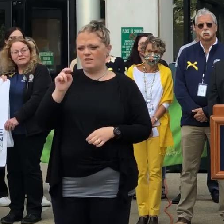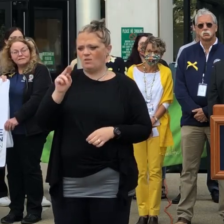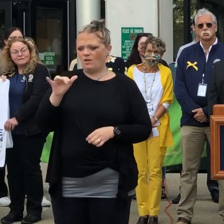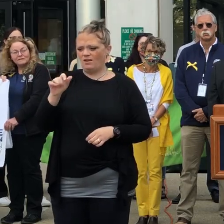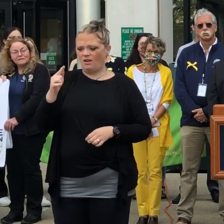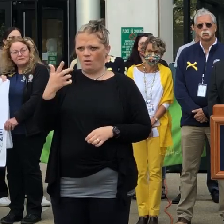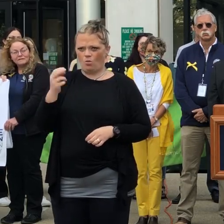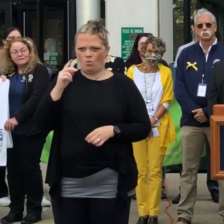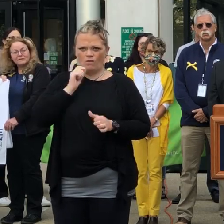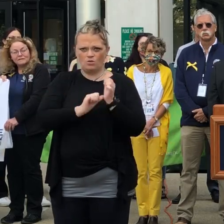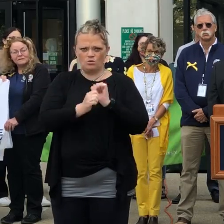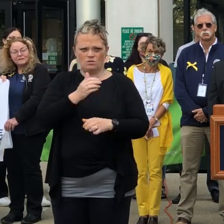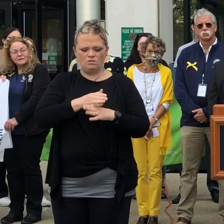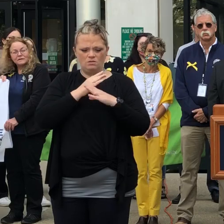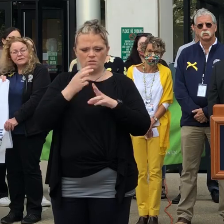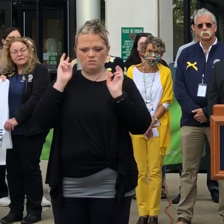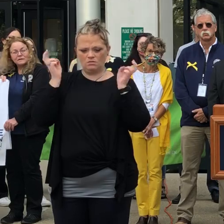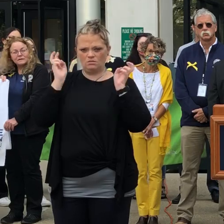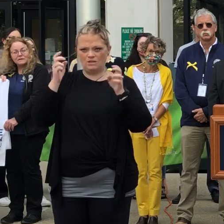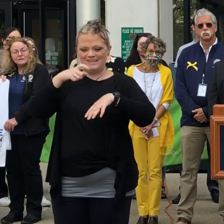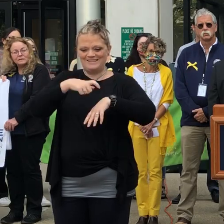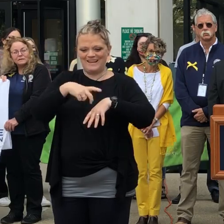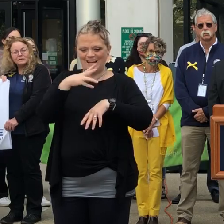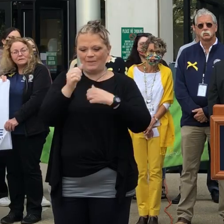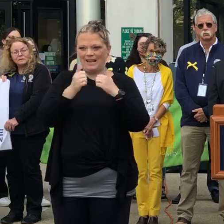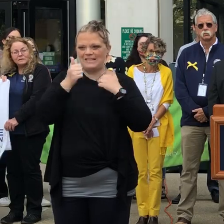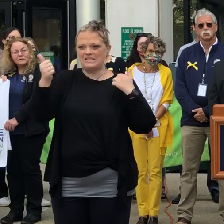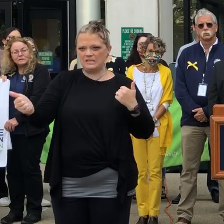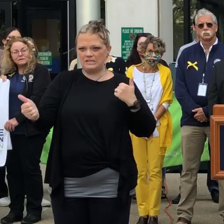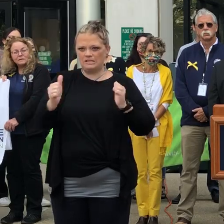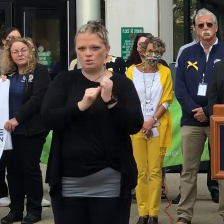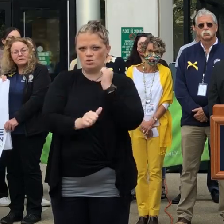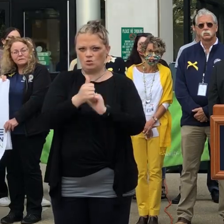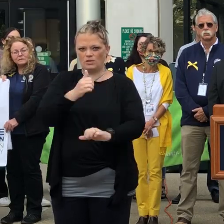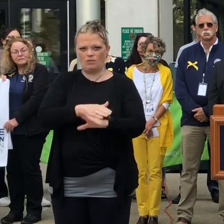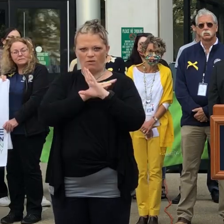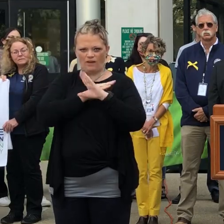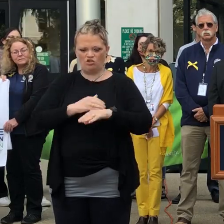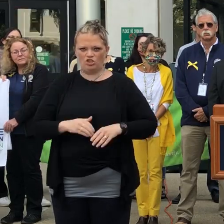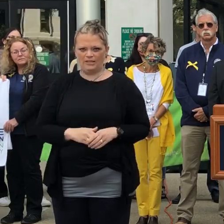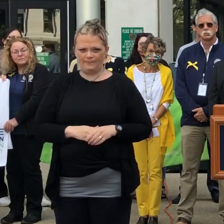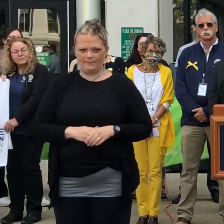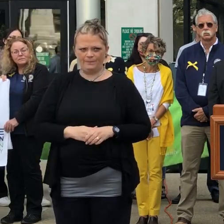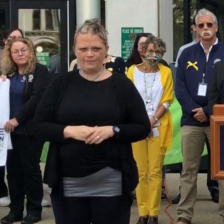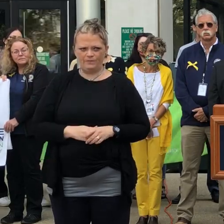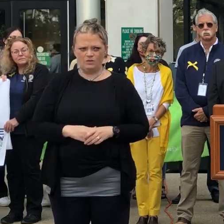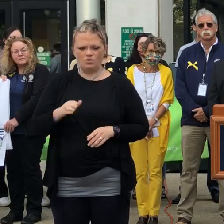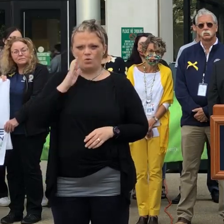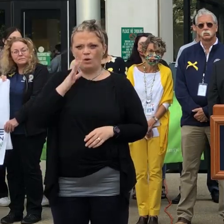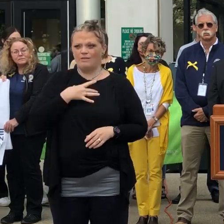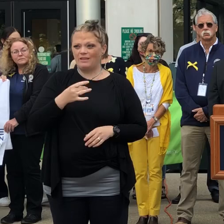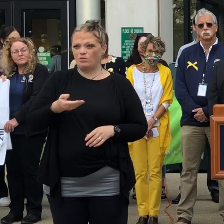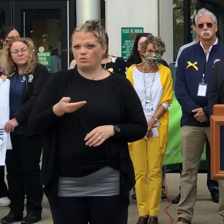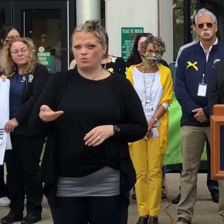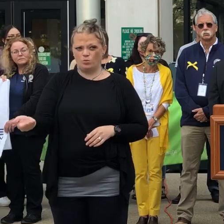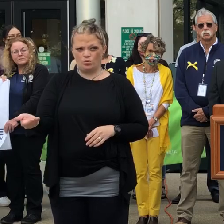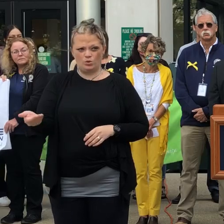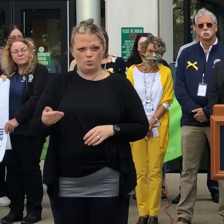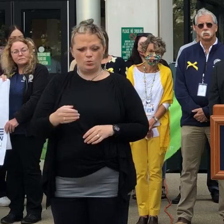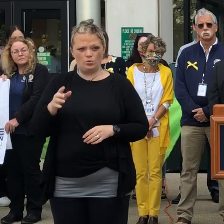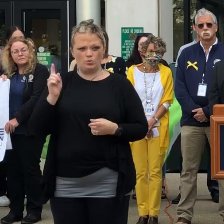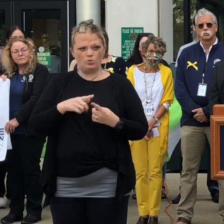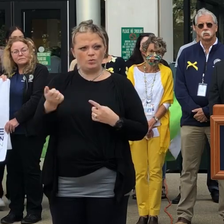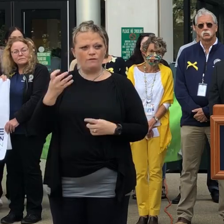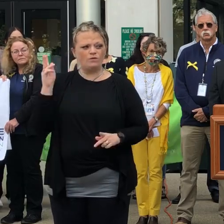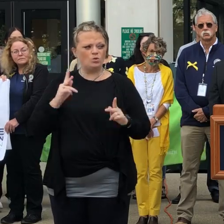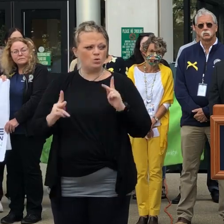suicidepreventionecny.org, and it's called Time and Distance, Suicide Prevention. I'd like to introduce you to a